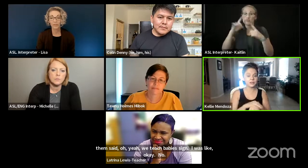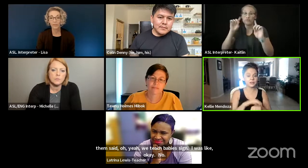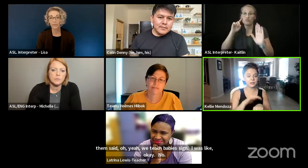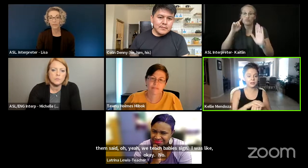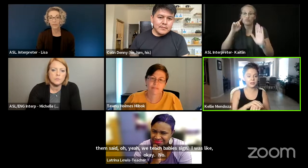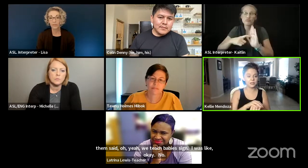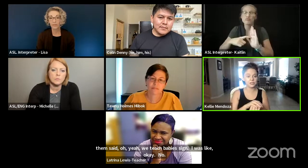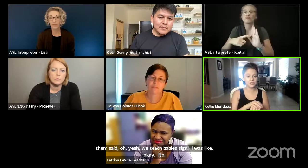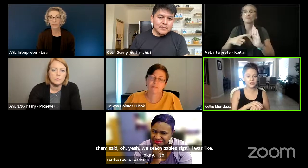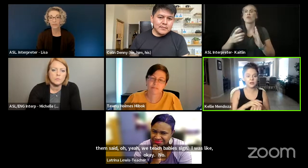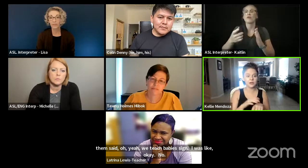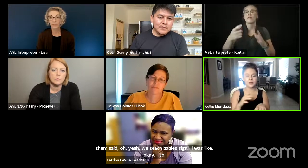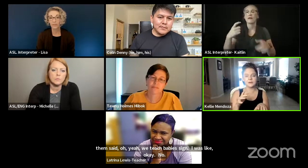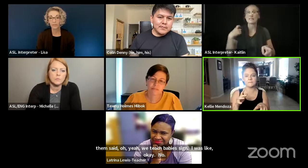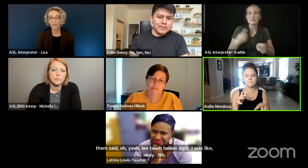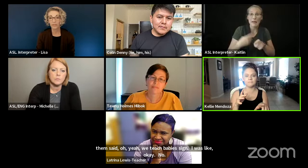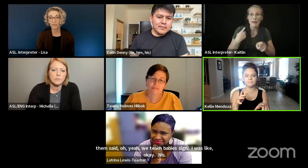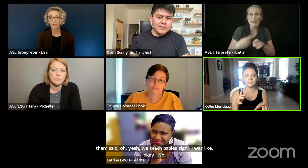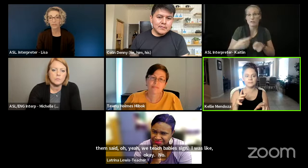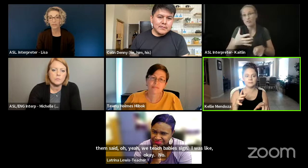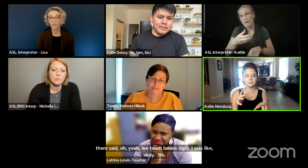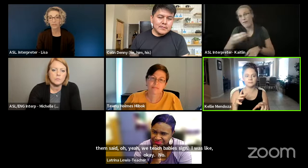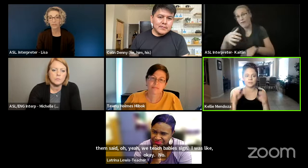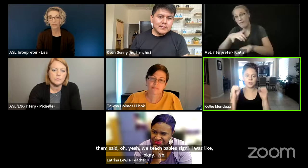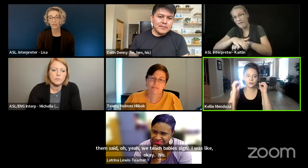Spanish and English a